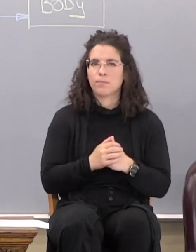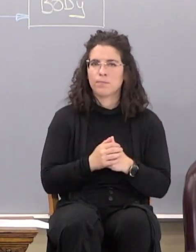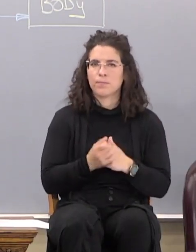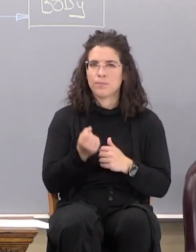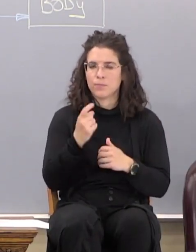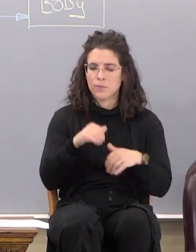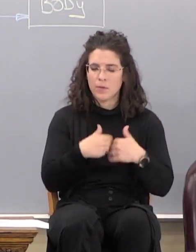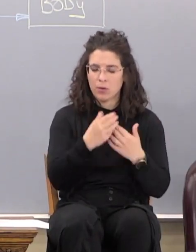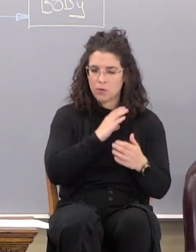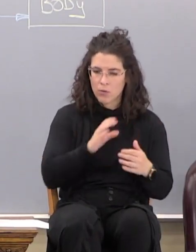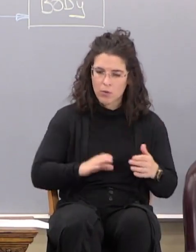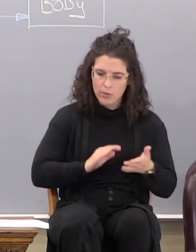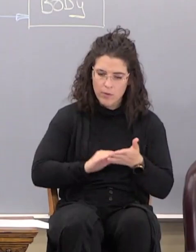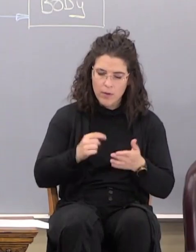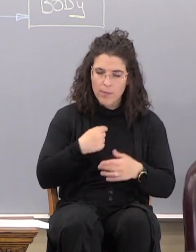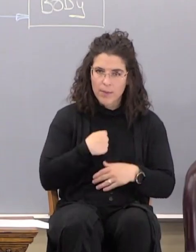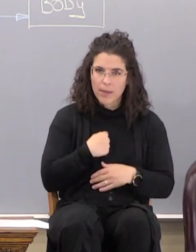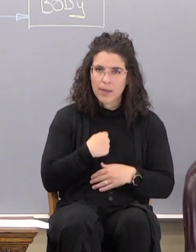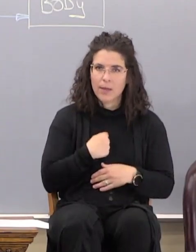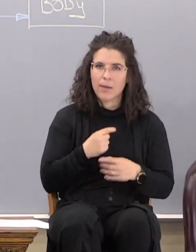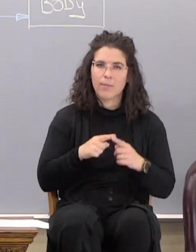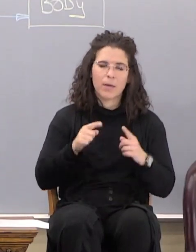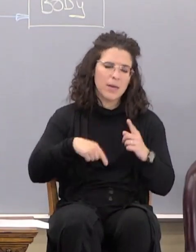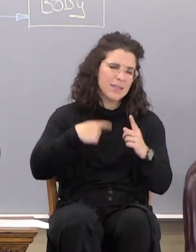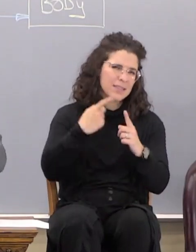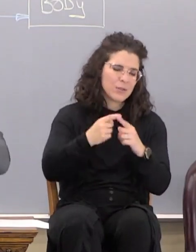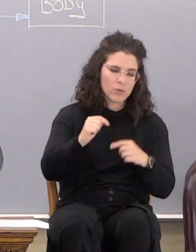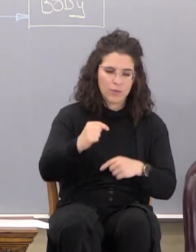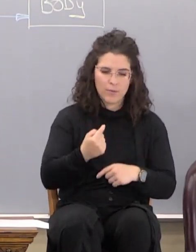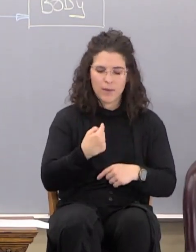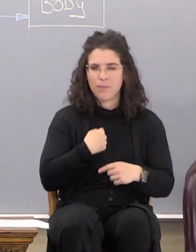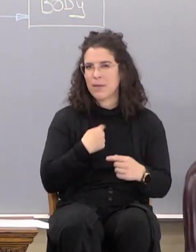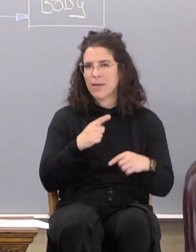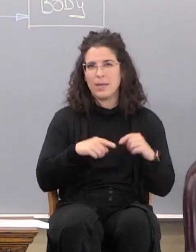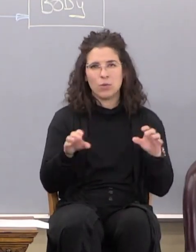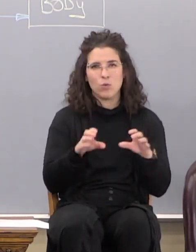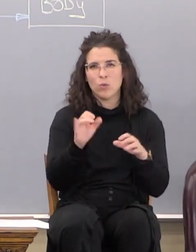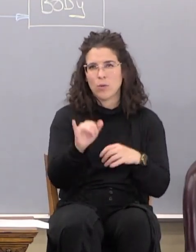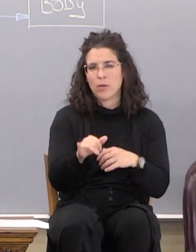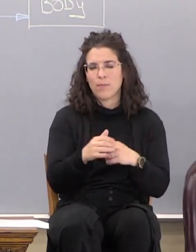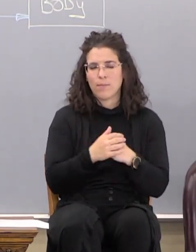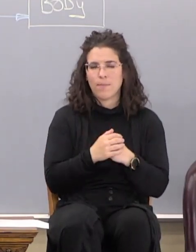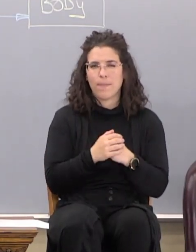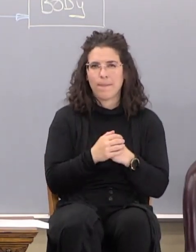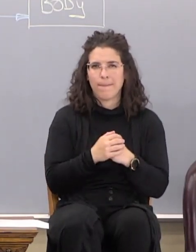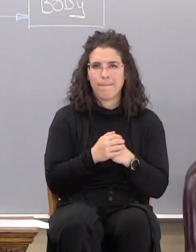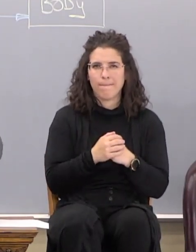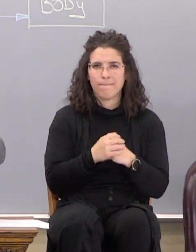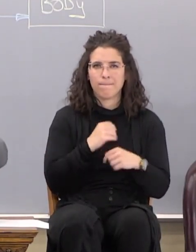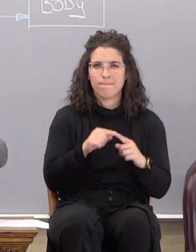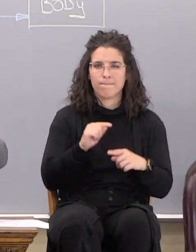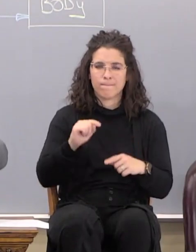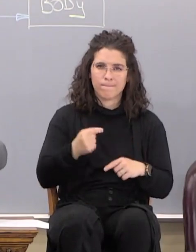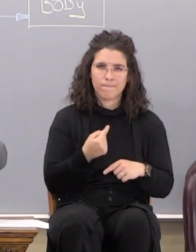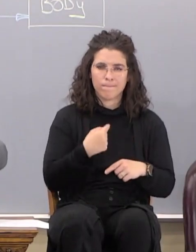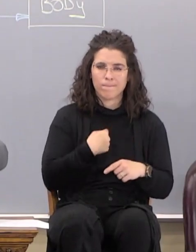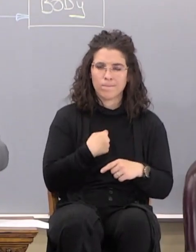Understand how Christ forgave me. But until you offend me, I can't do that. So when you offend